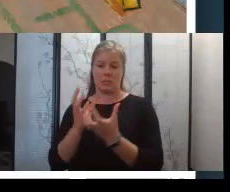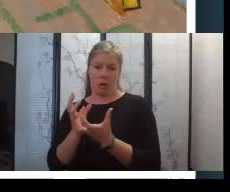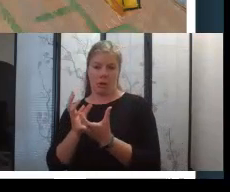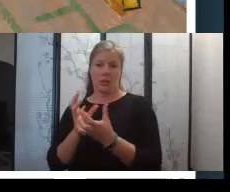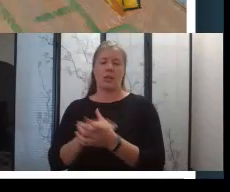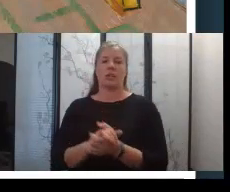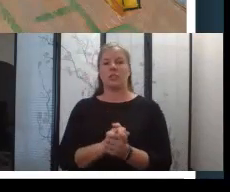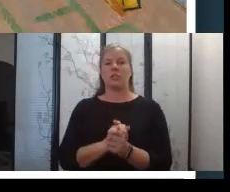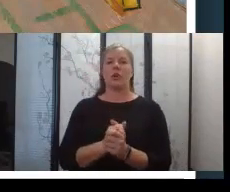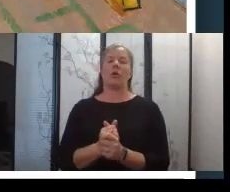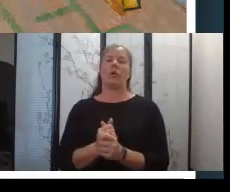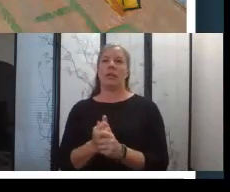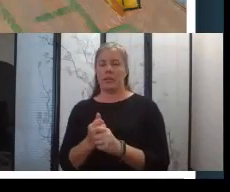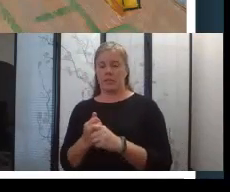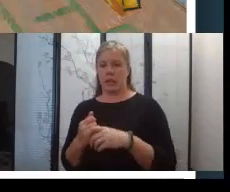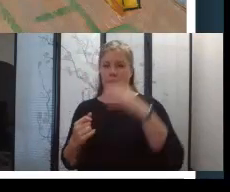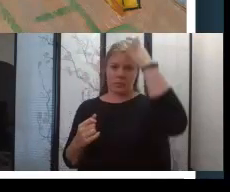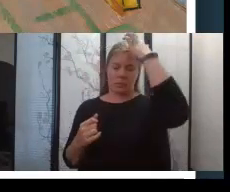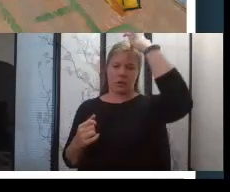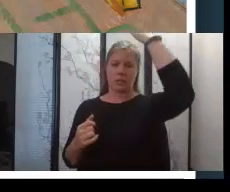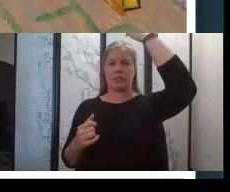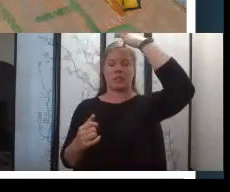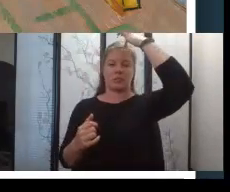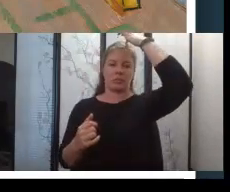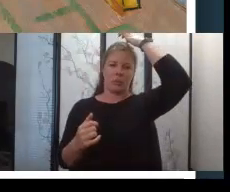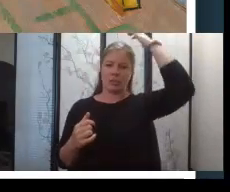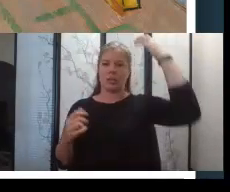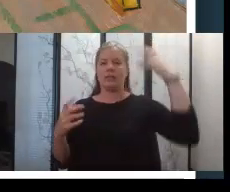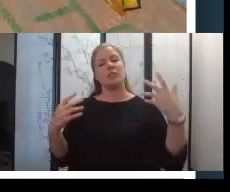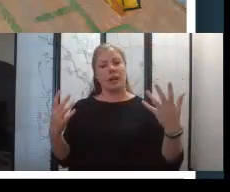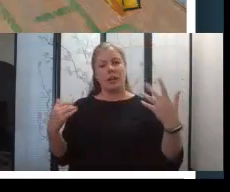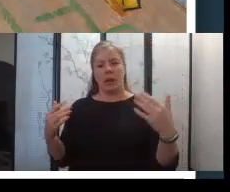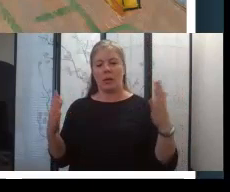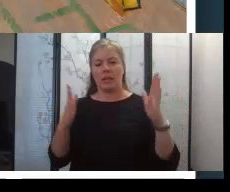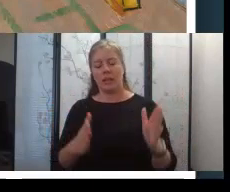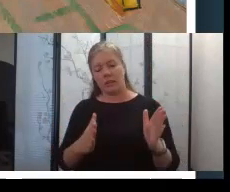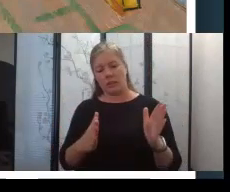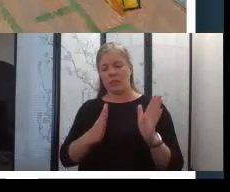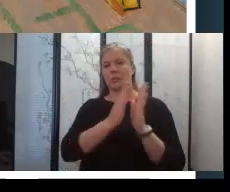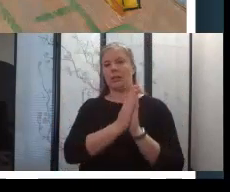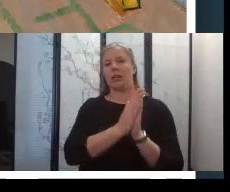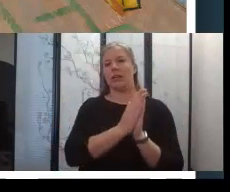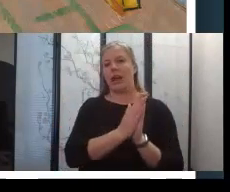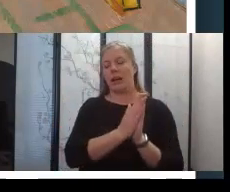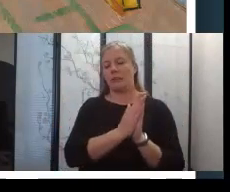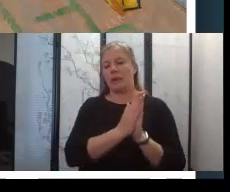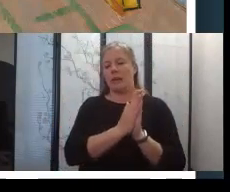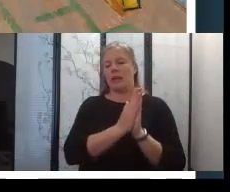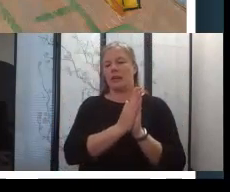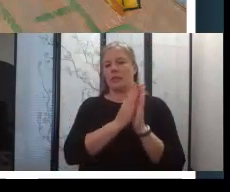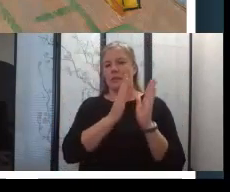to small. So in ASL, how this works, just as a reminder, if you're talking about in English, we could